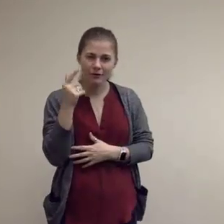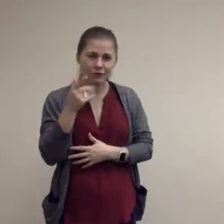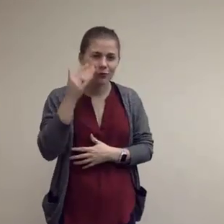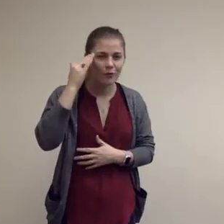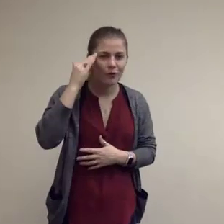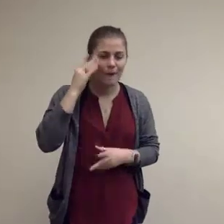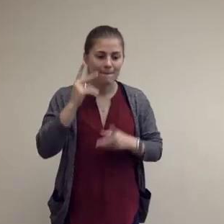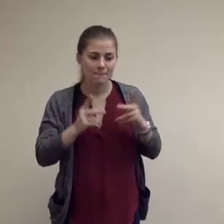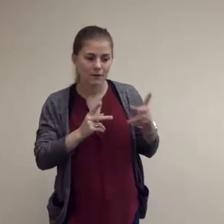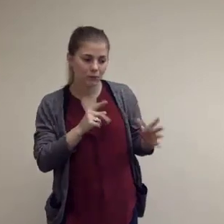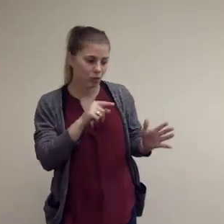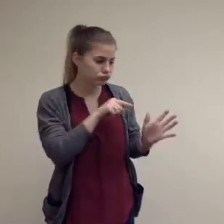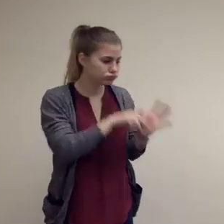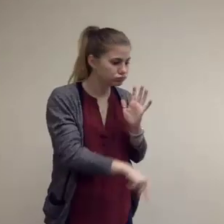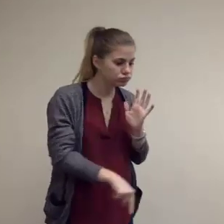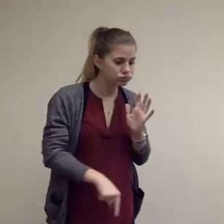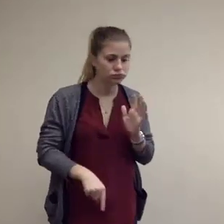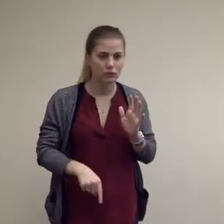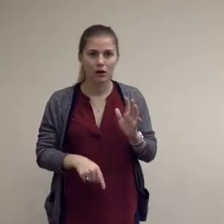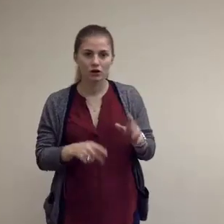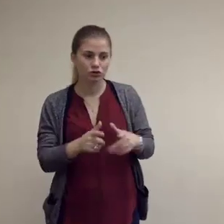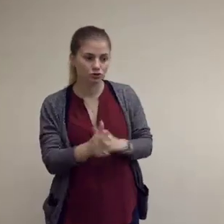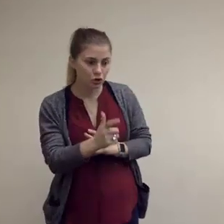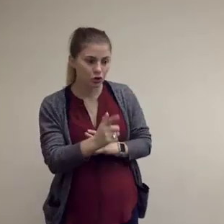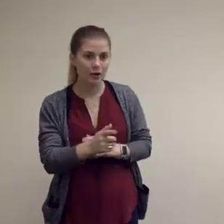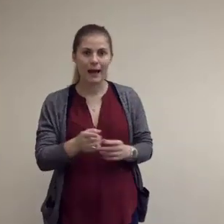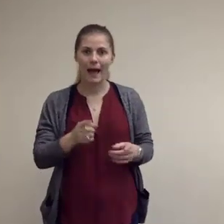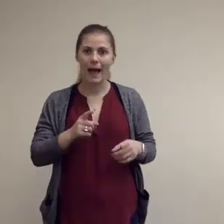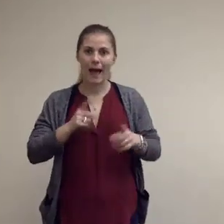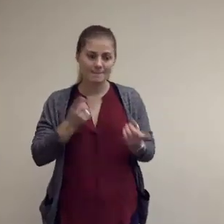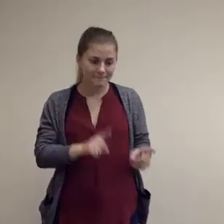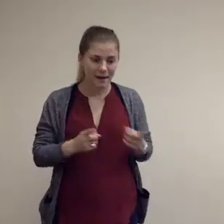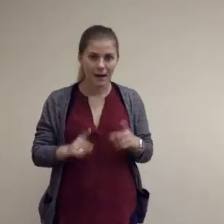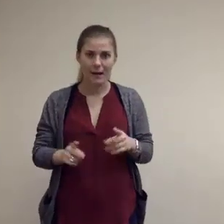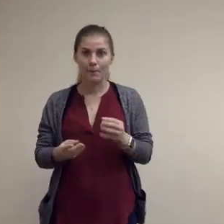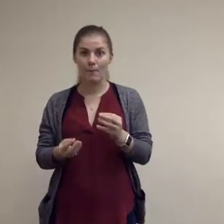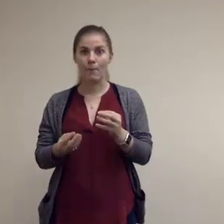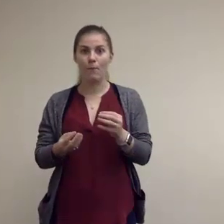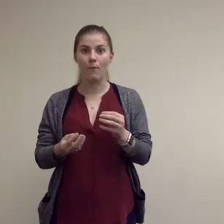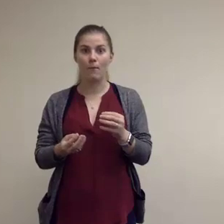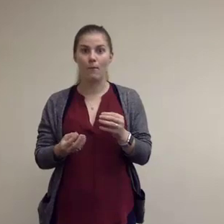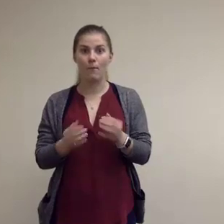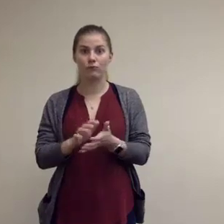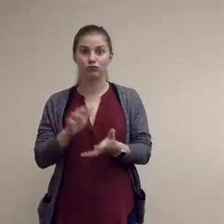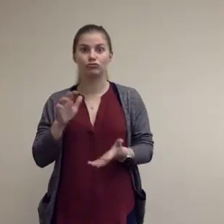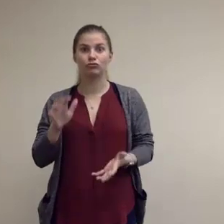Why? Well, no one knows for sure, but what's your body made out of? Most of your body is what substance?